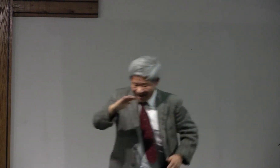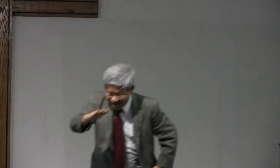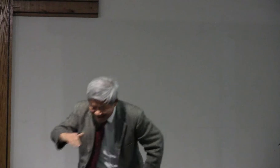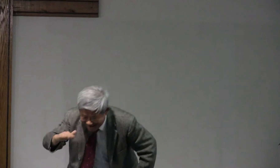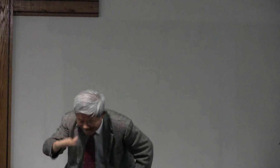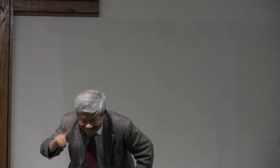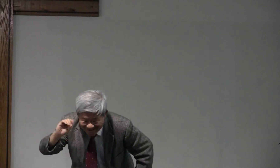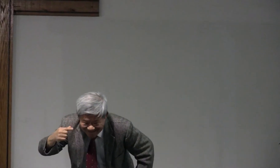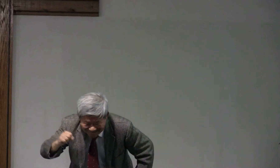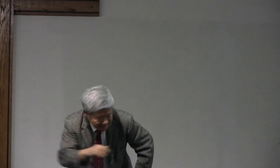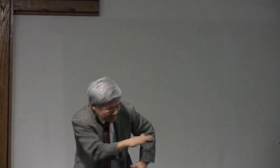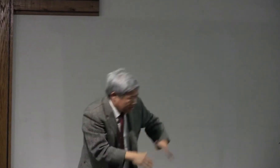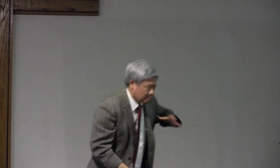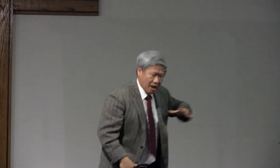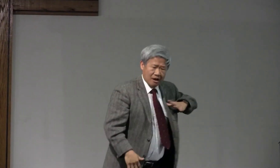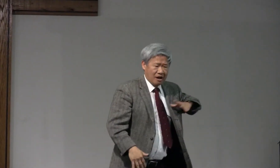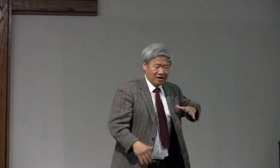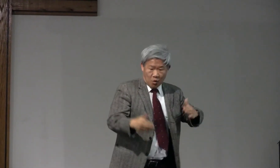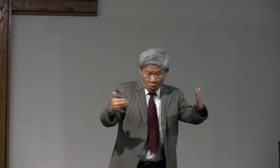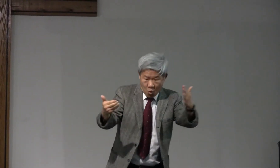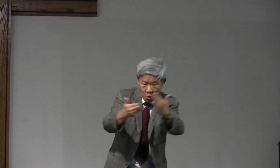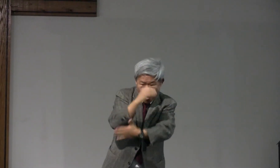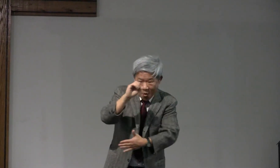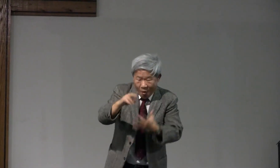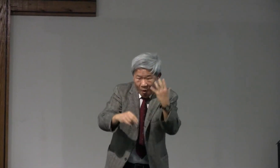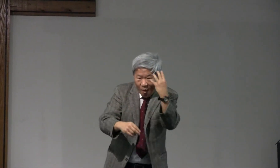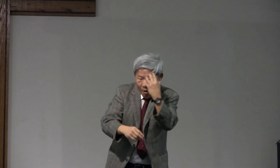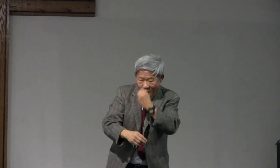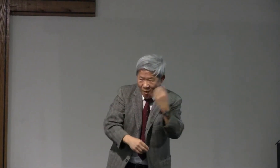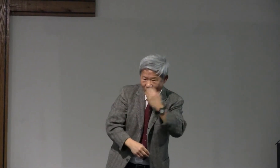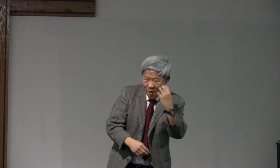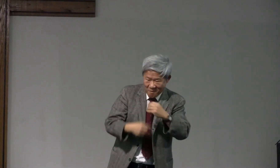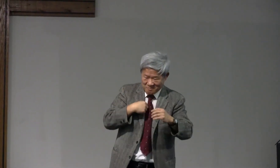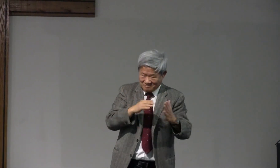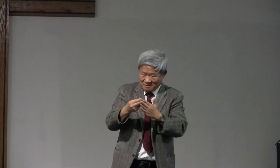And it's fine to pet the dog or the cat. That's fine.